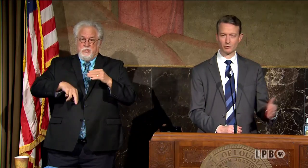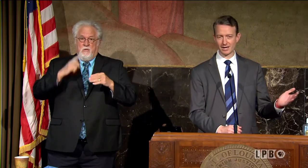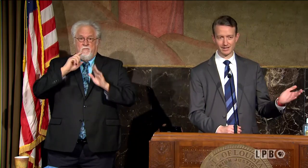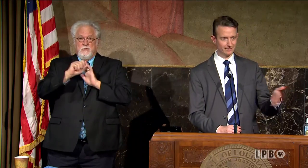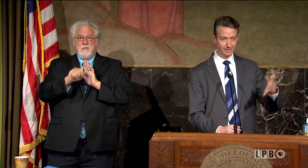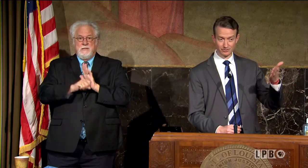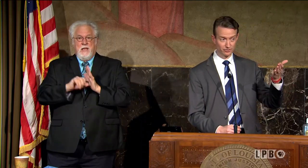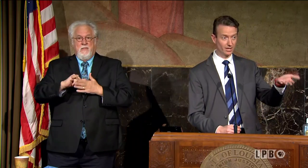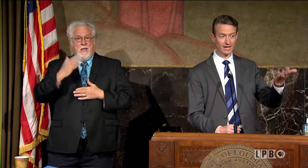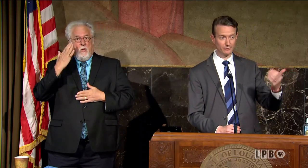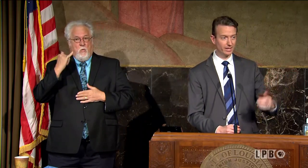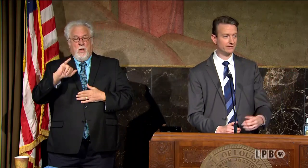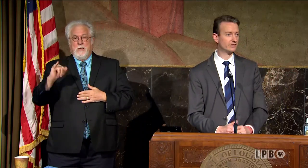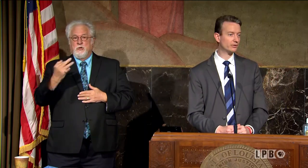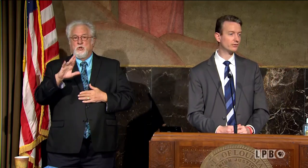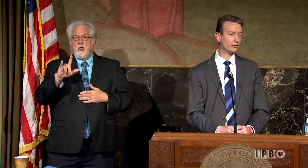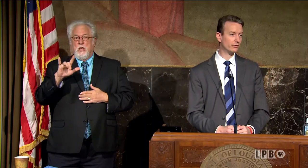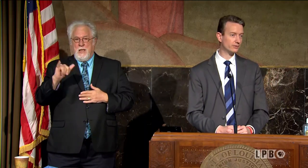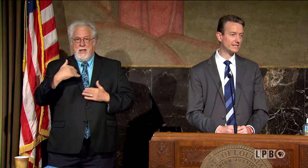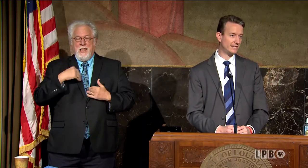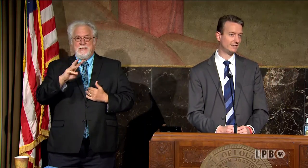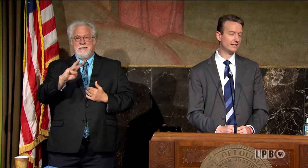state. That's why in July we had